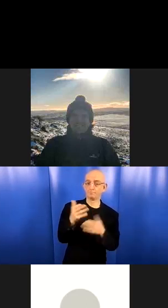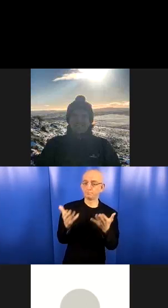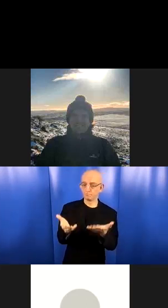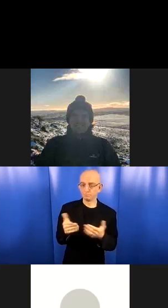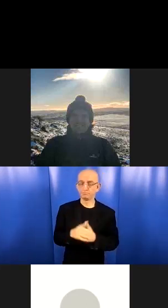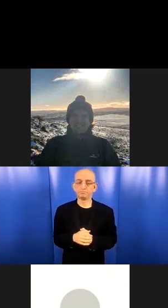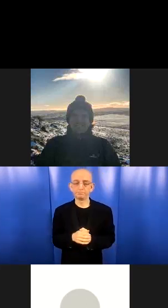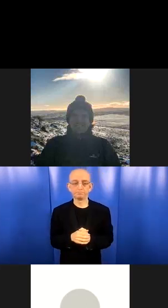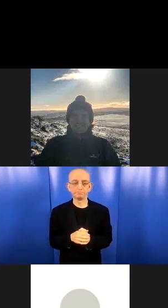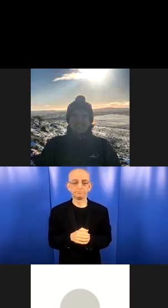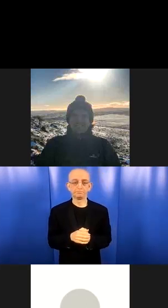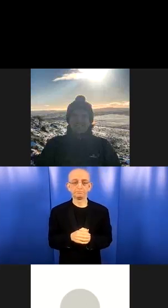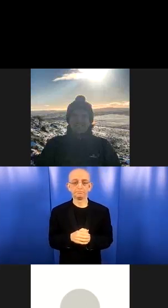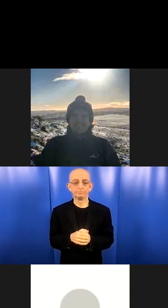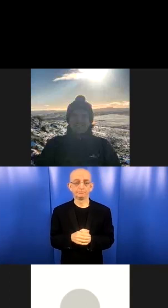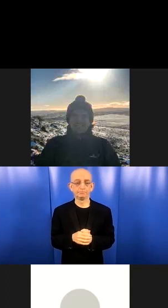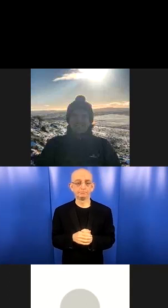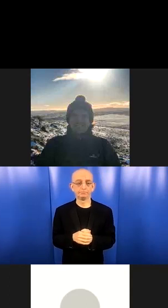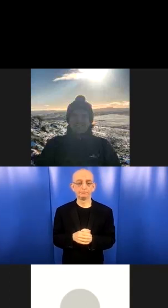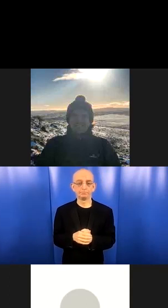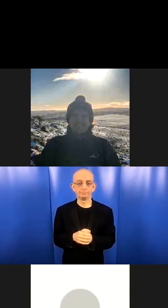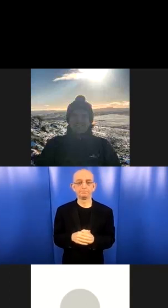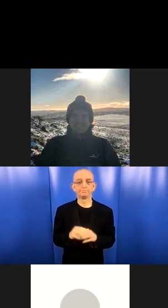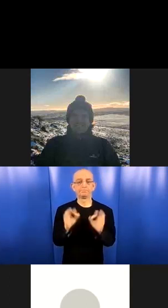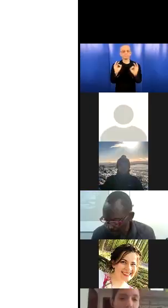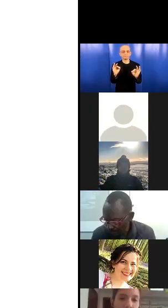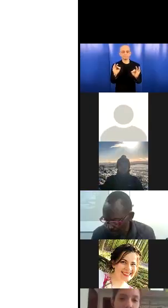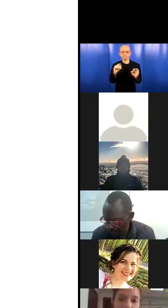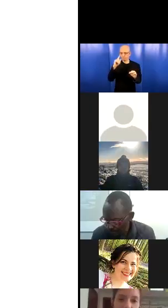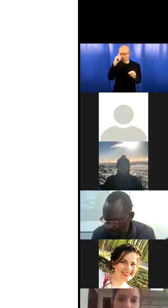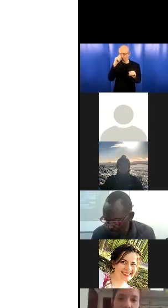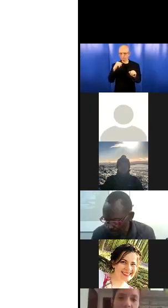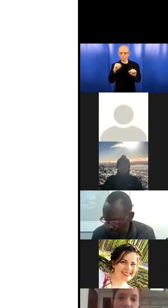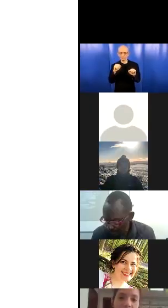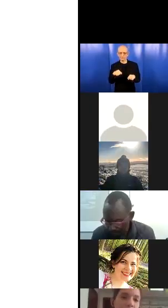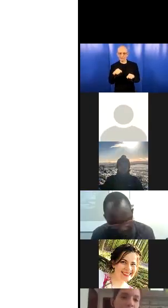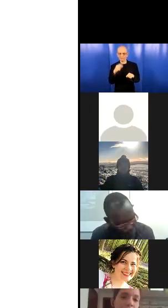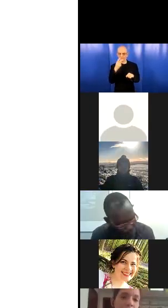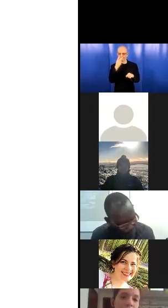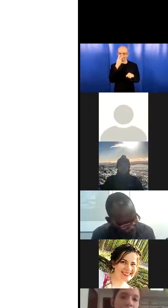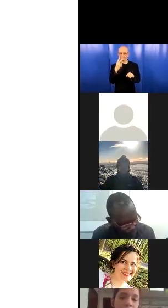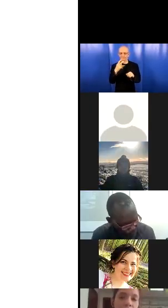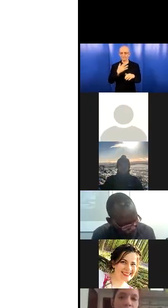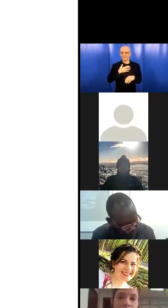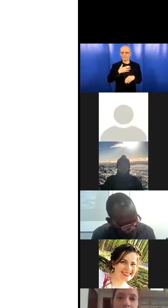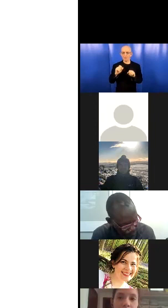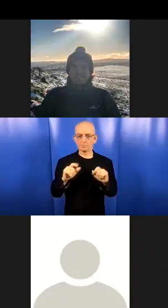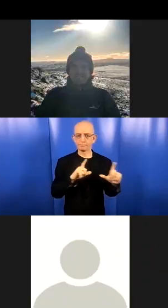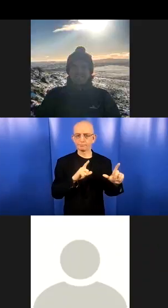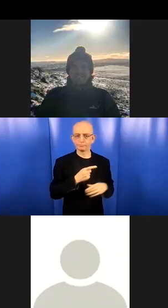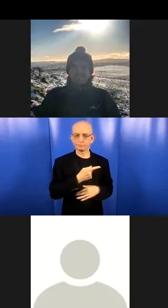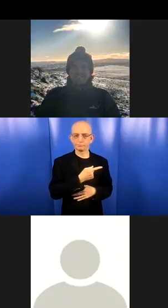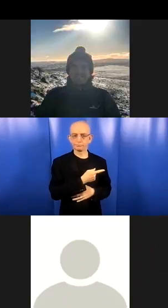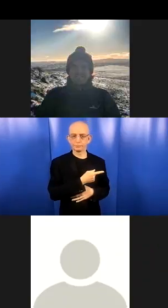Yes. Yeah, okay, good. So before I go into the details of